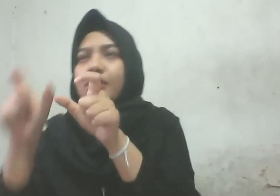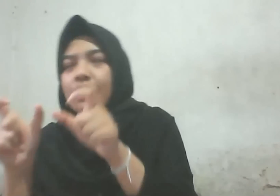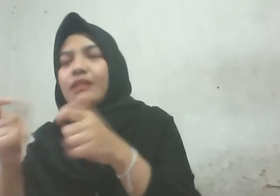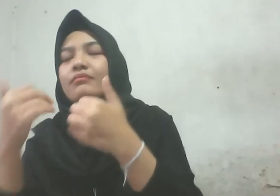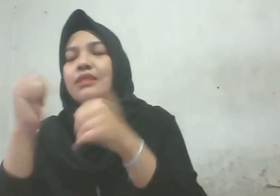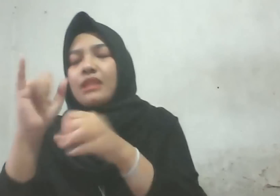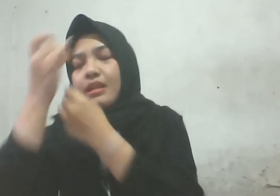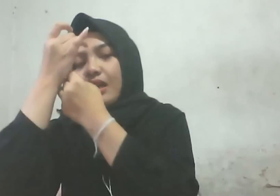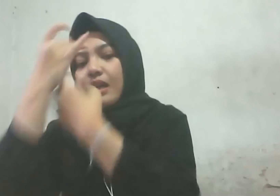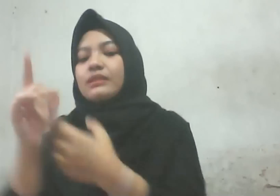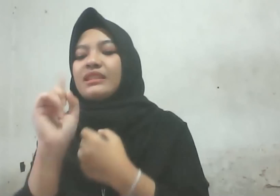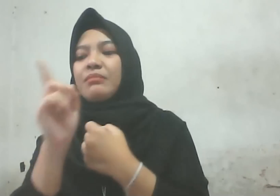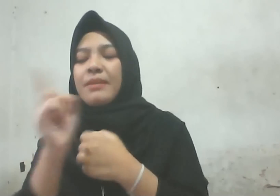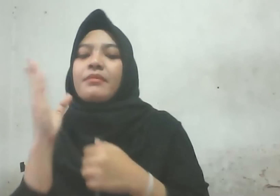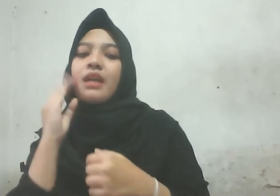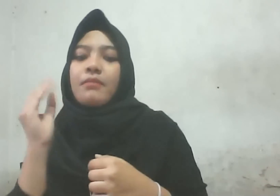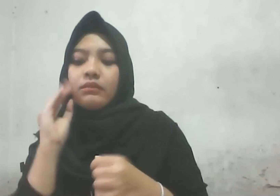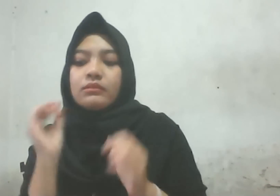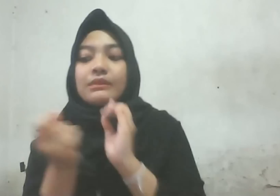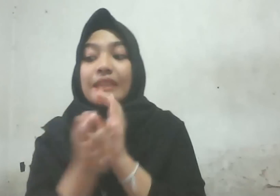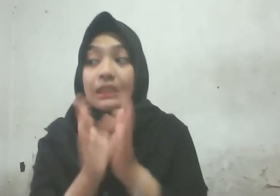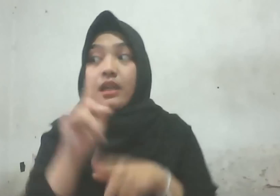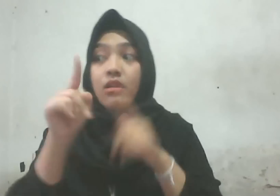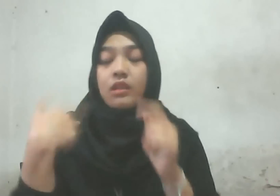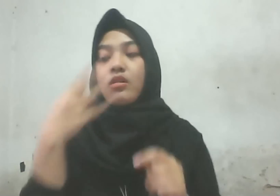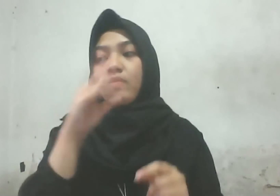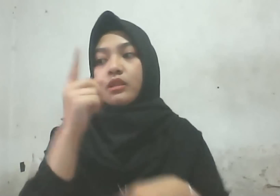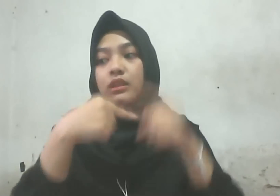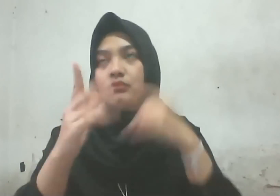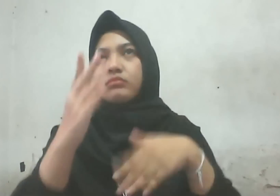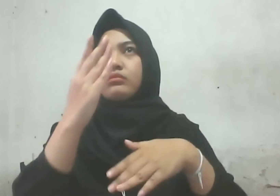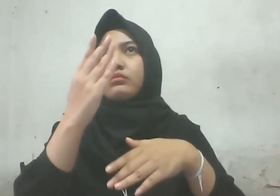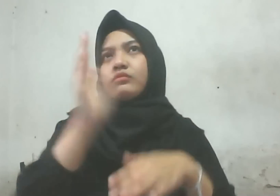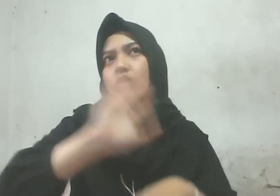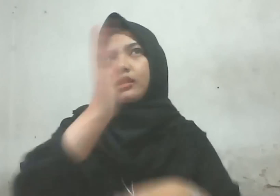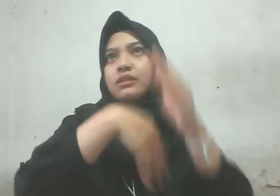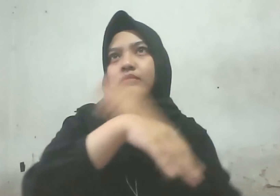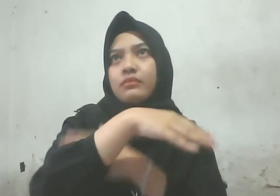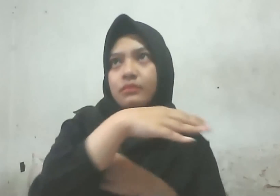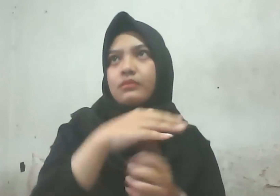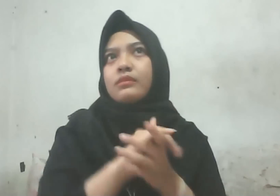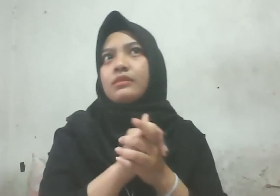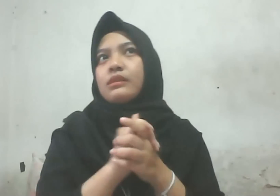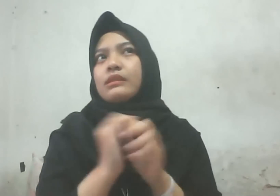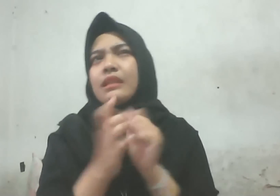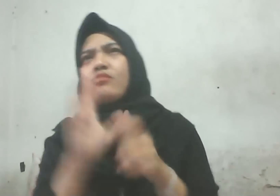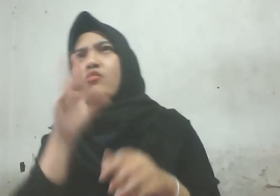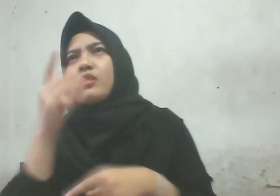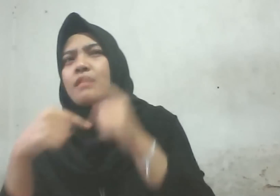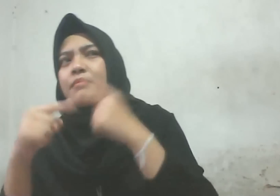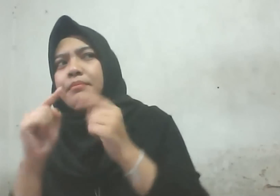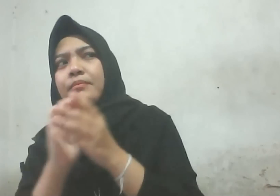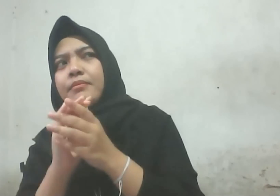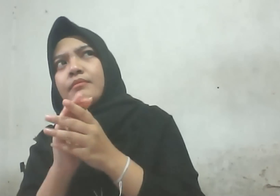need to do is to recognize that non-disabled people occupy a kind of ableist supremacy, a little